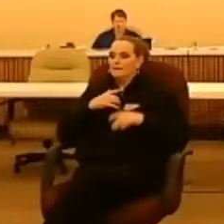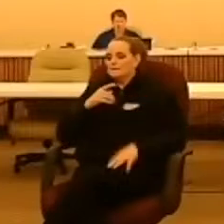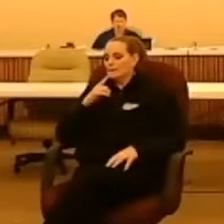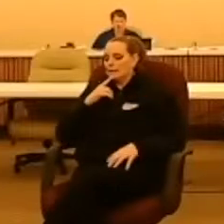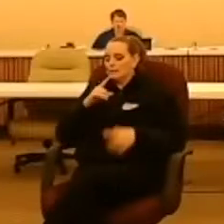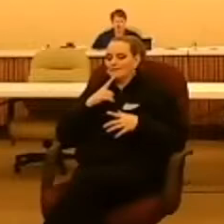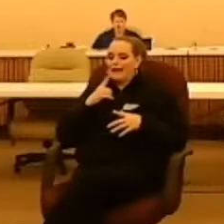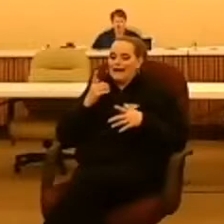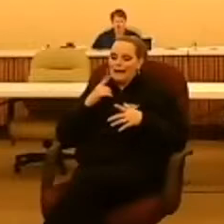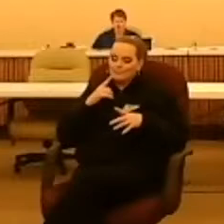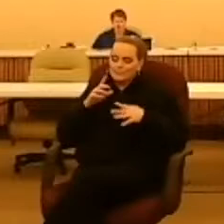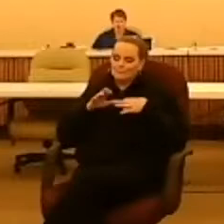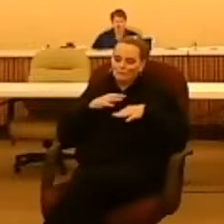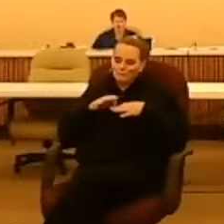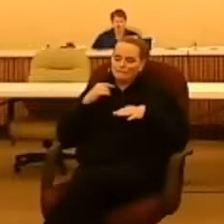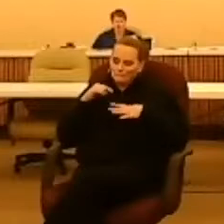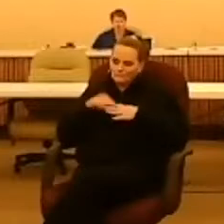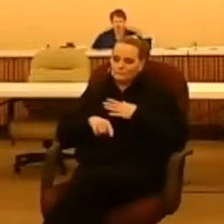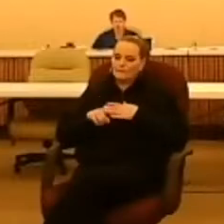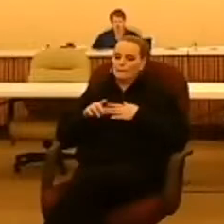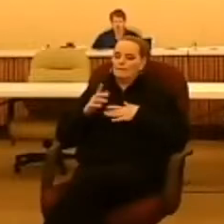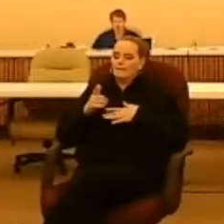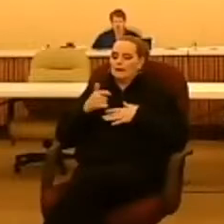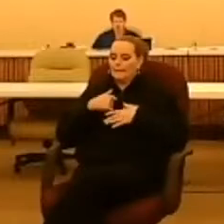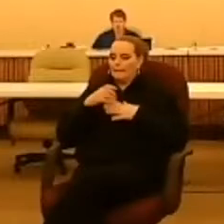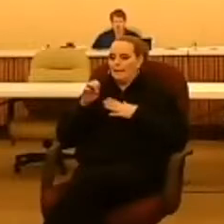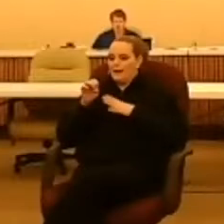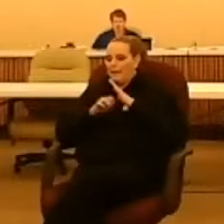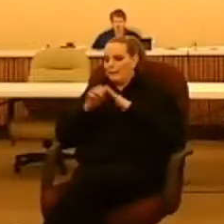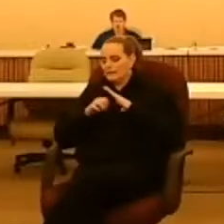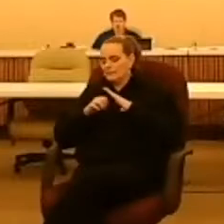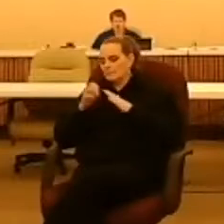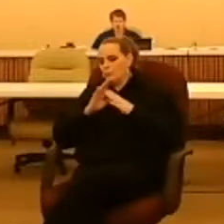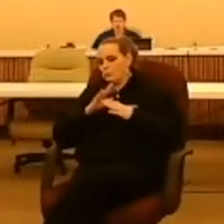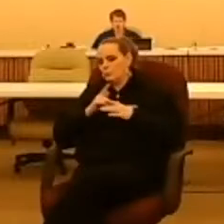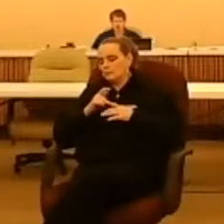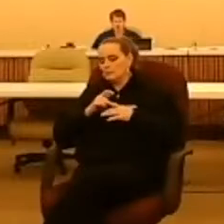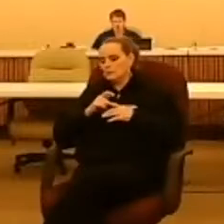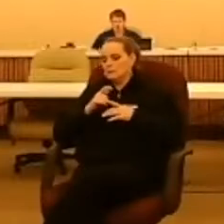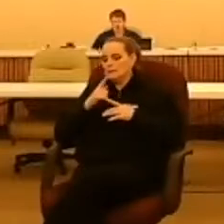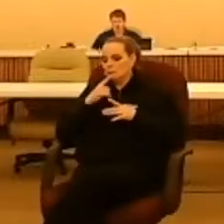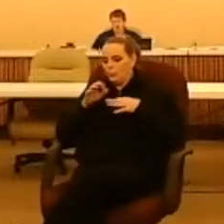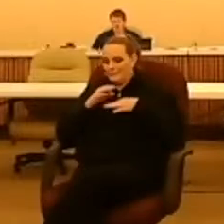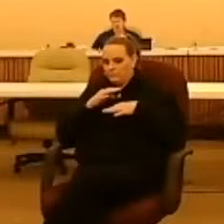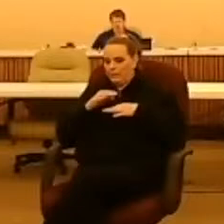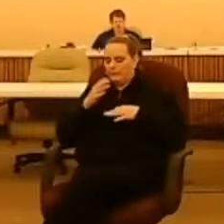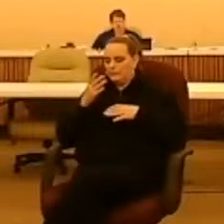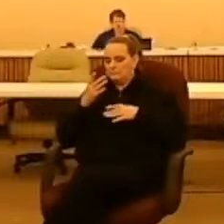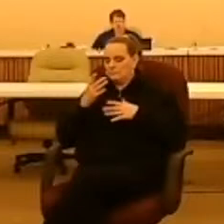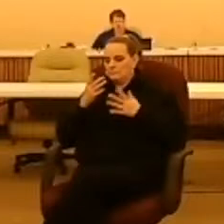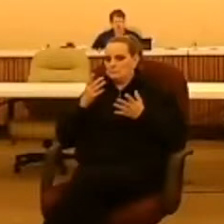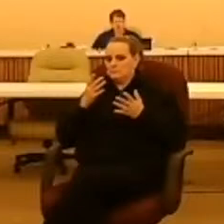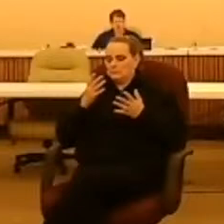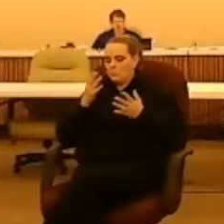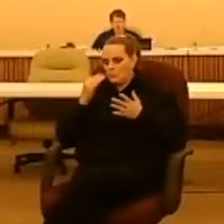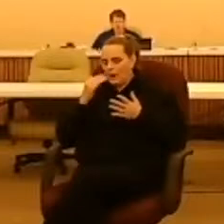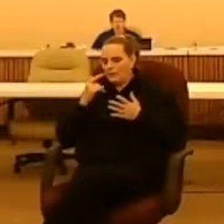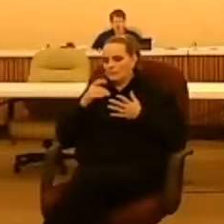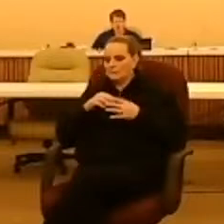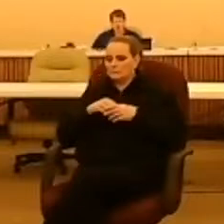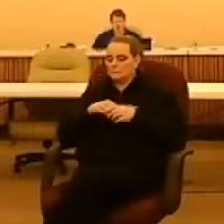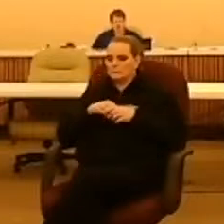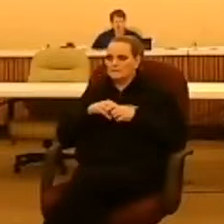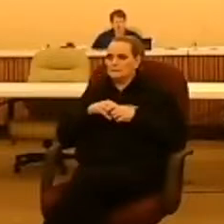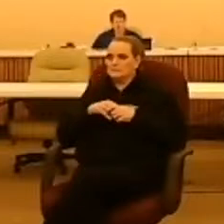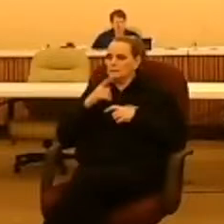more detail. I would want the ethics board to go into more detail in their statements of findings or whatever, or their opinions